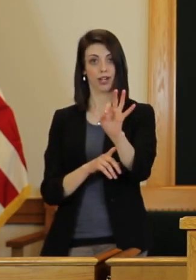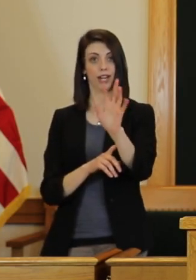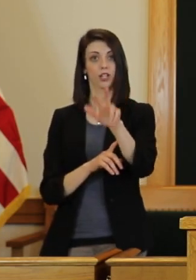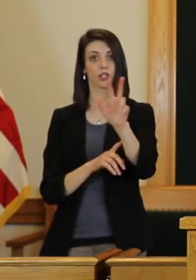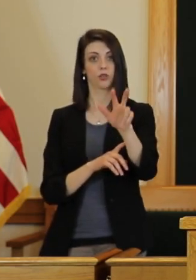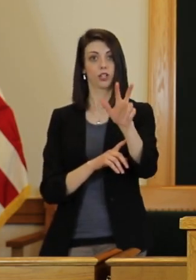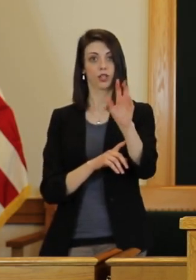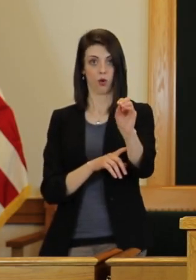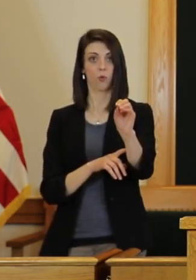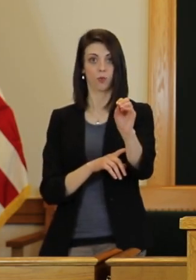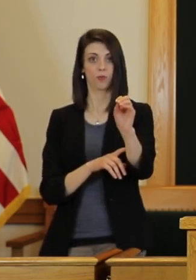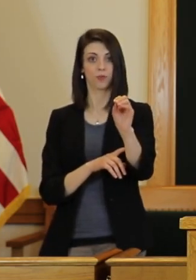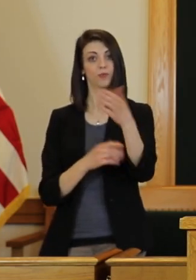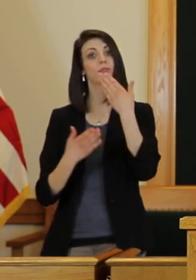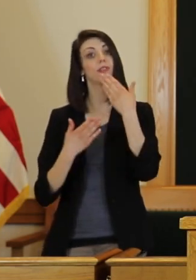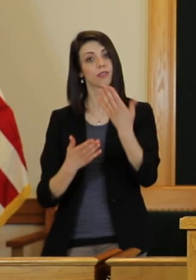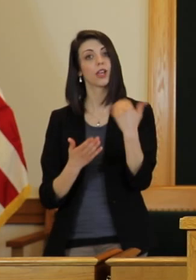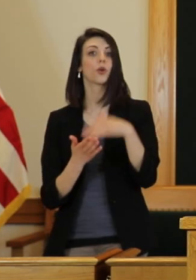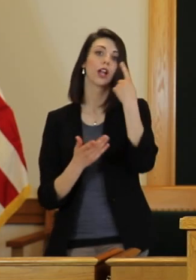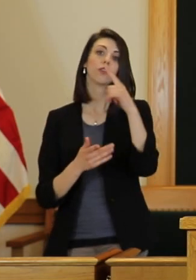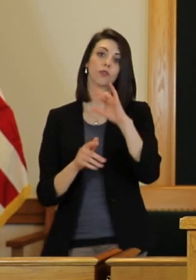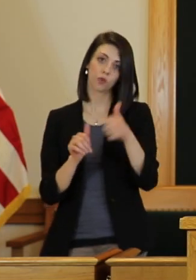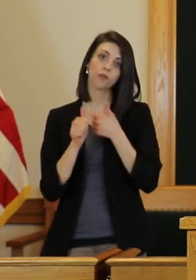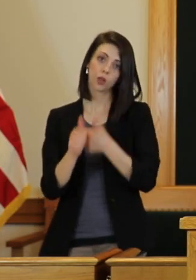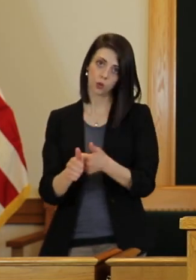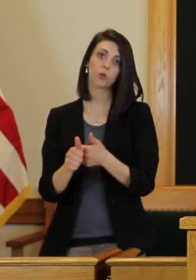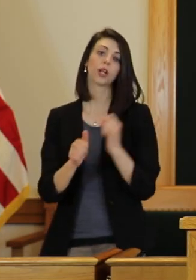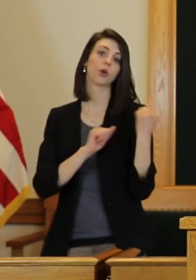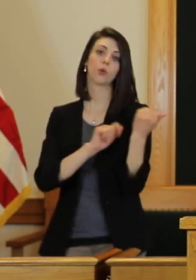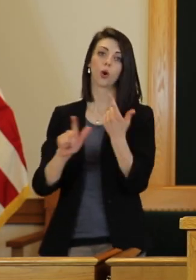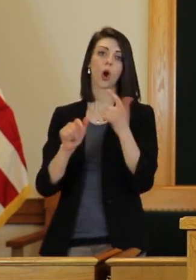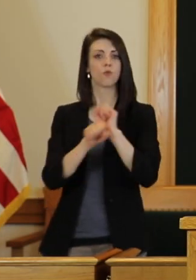315-349-3330. Thank you again for your cooperation. We are all in this together.